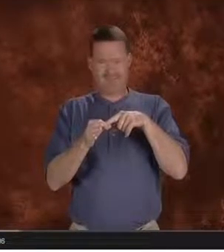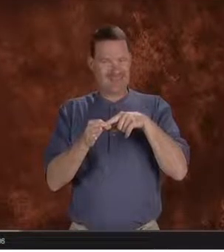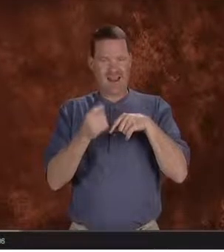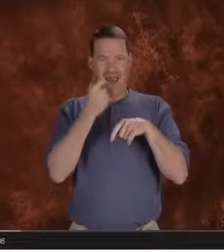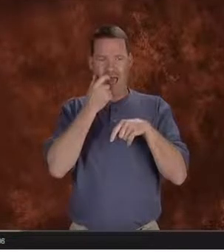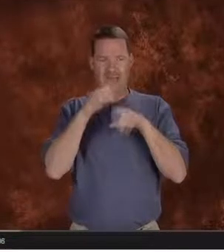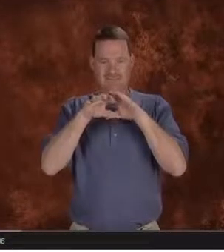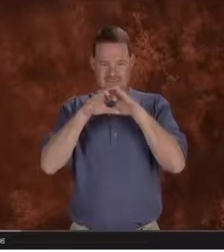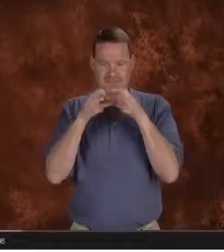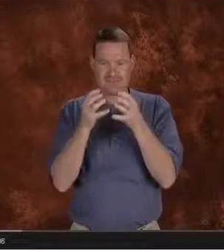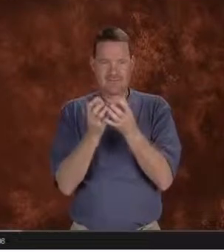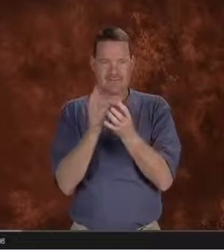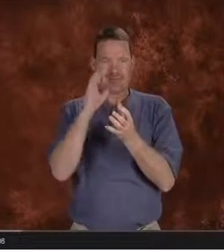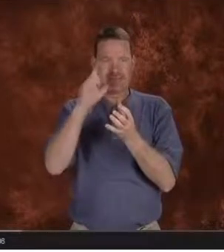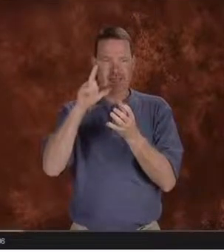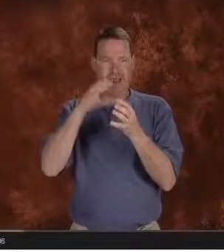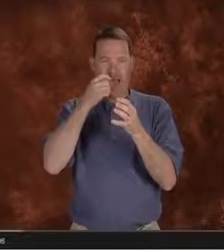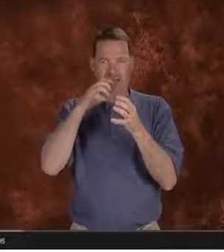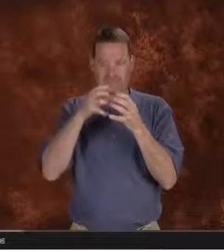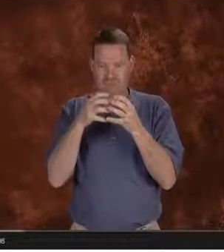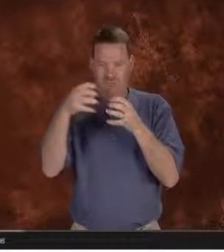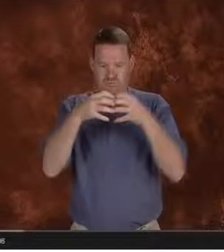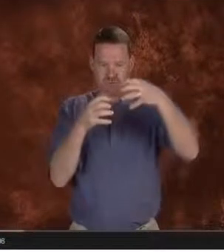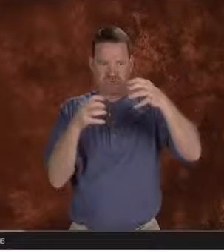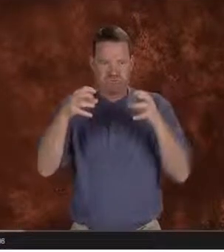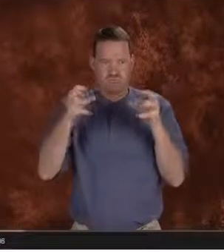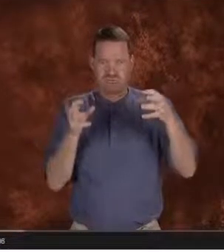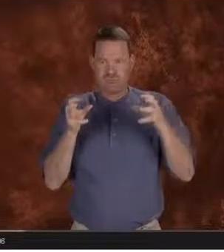Now, those cells aren't green.